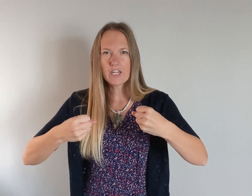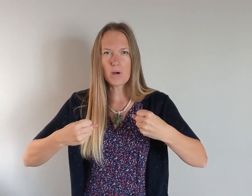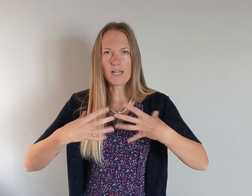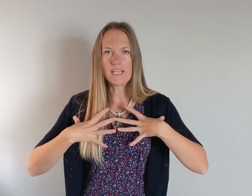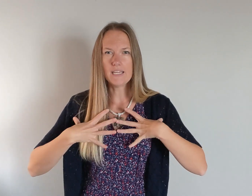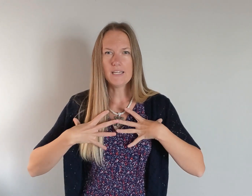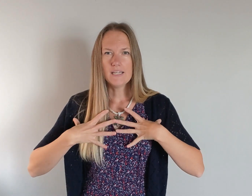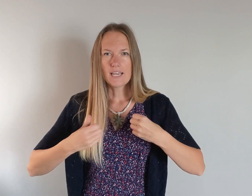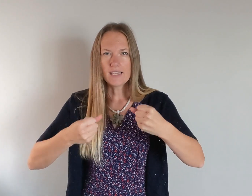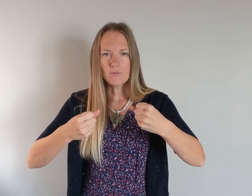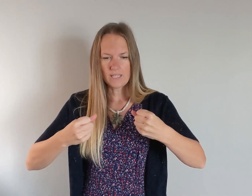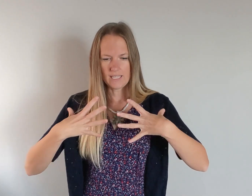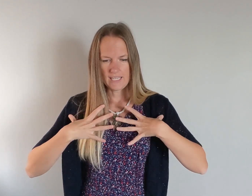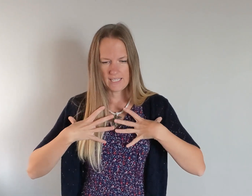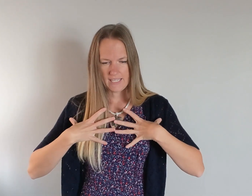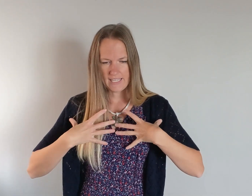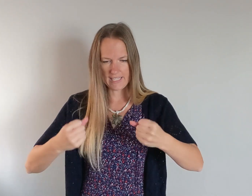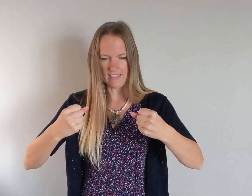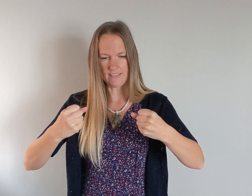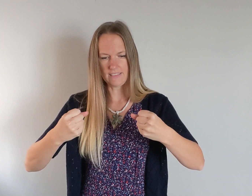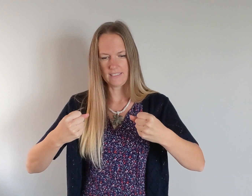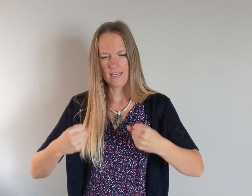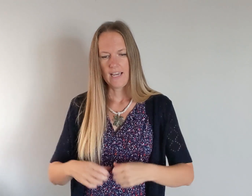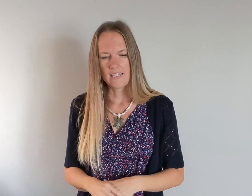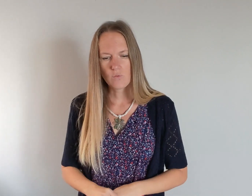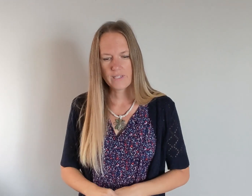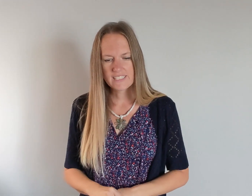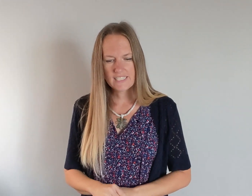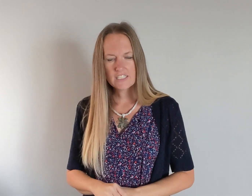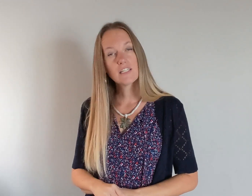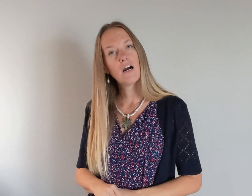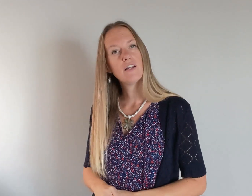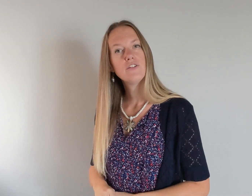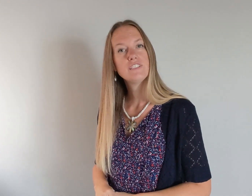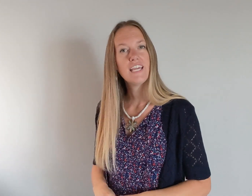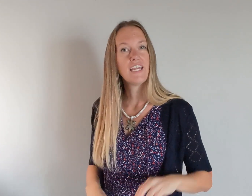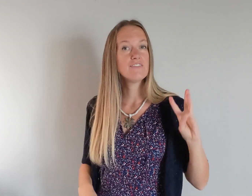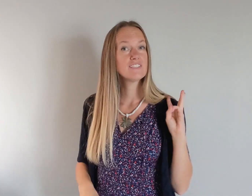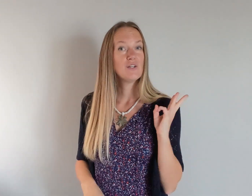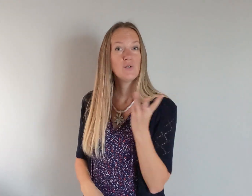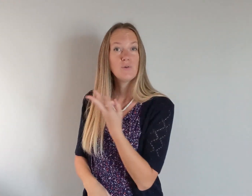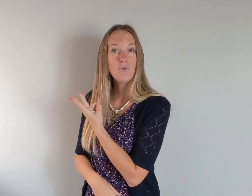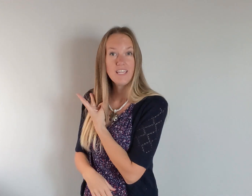your body, okay? He heals. And then we sing to the God who saves.